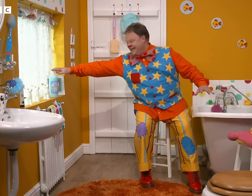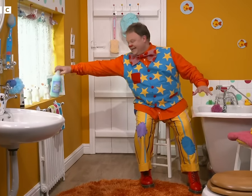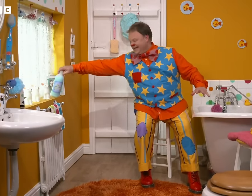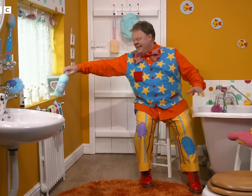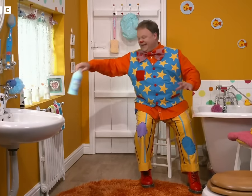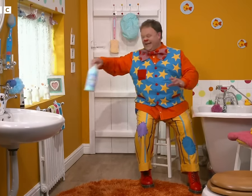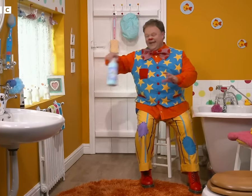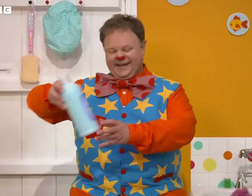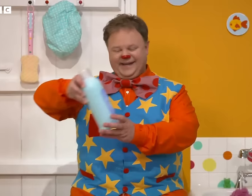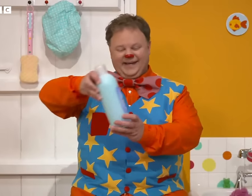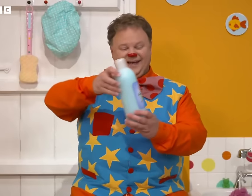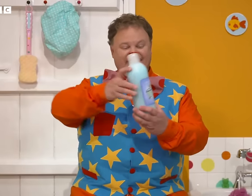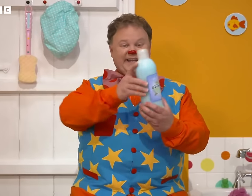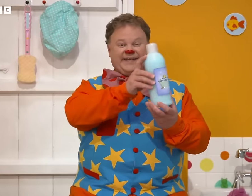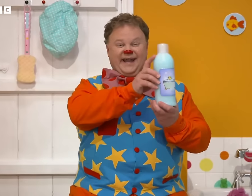that, Mr. Tumble? Ta-da!